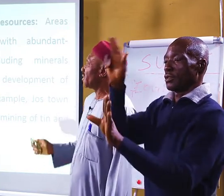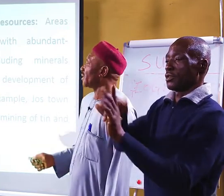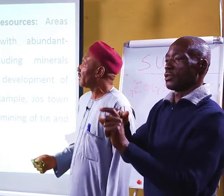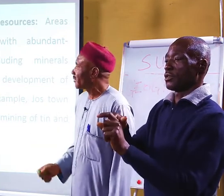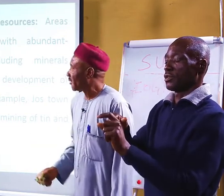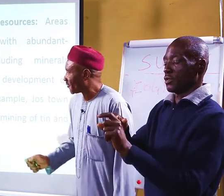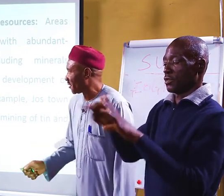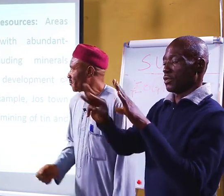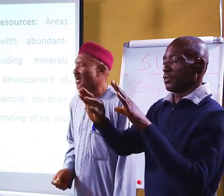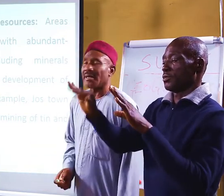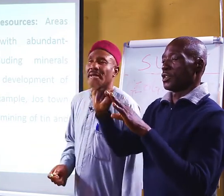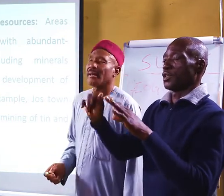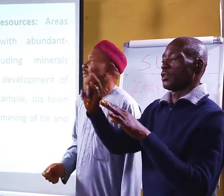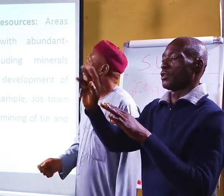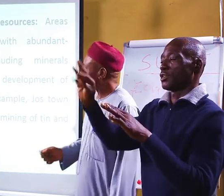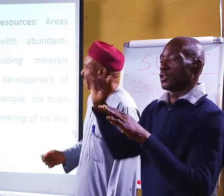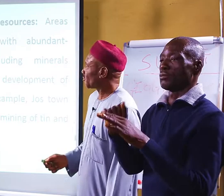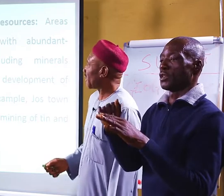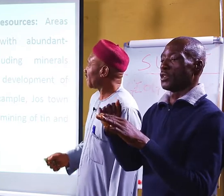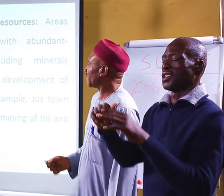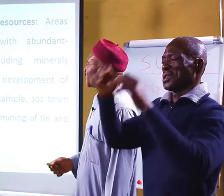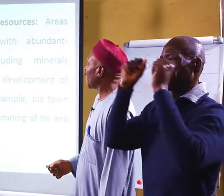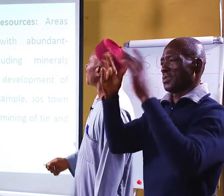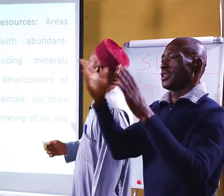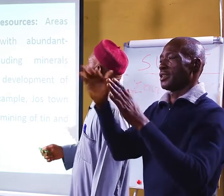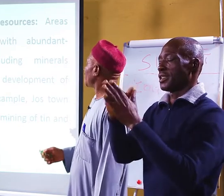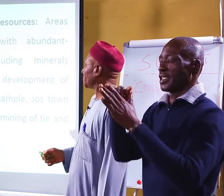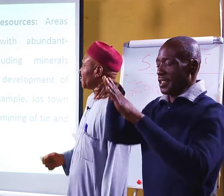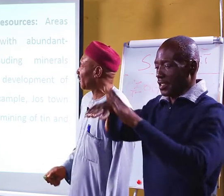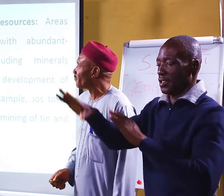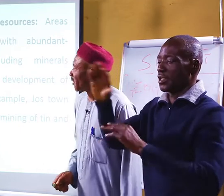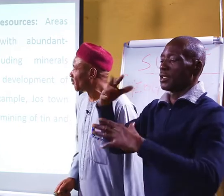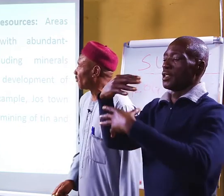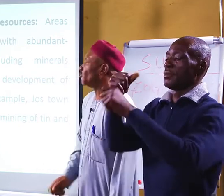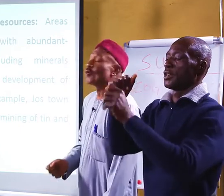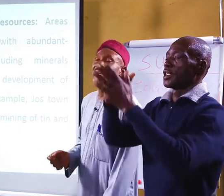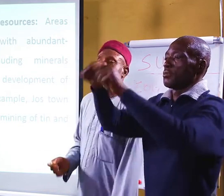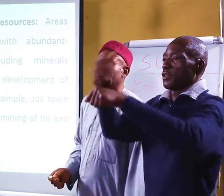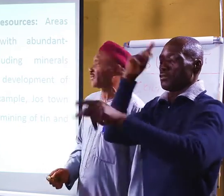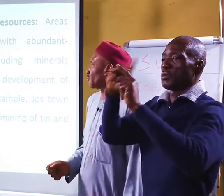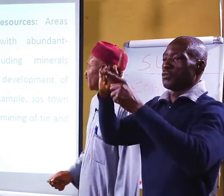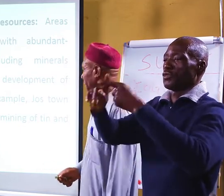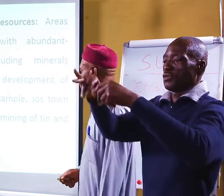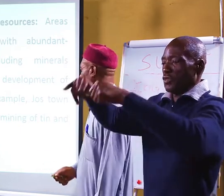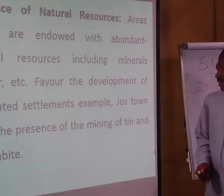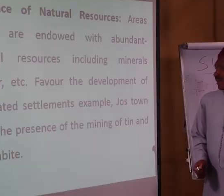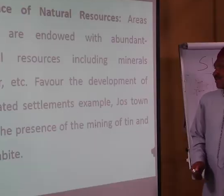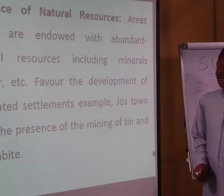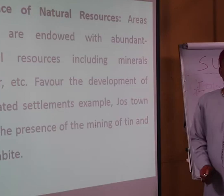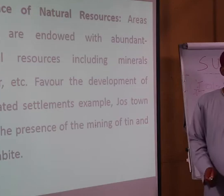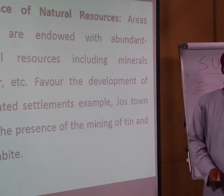including mineral, timber, etc., favor the development of nucleated settlements.